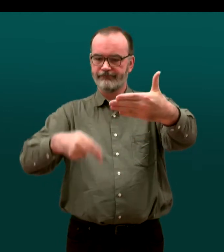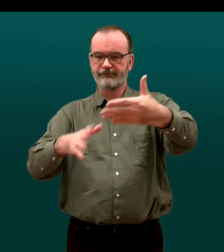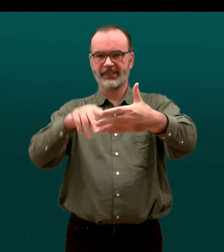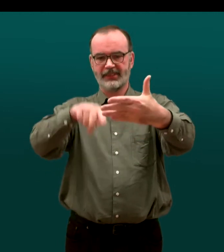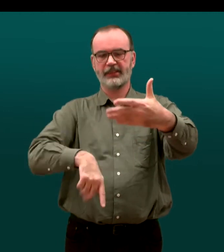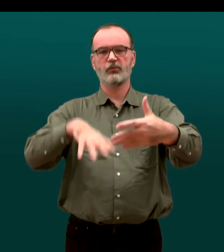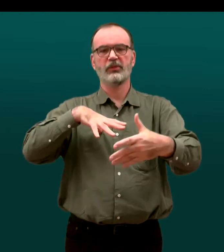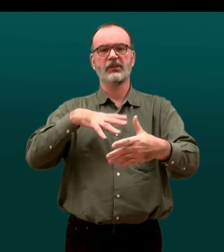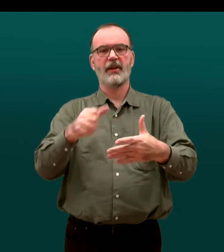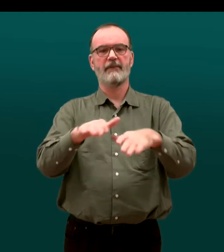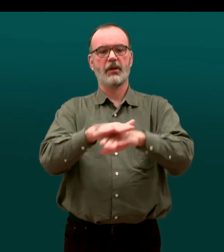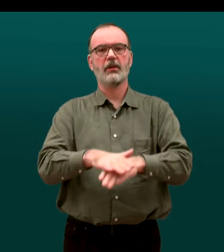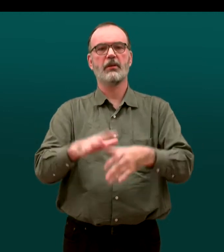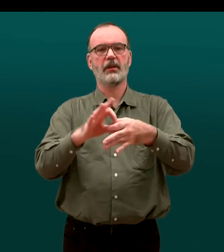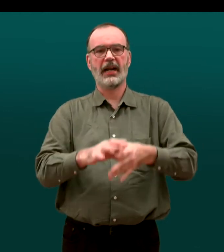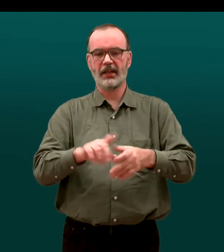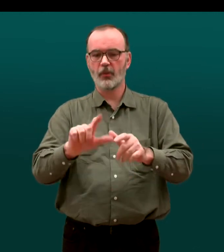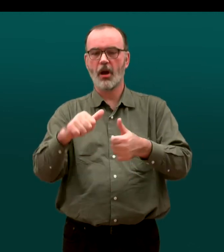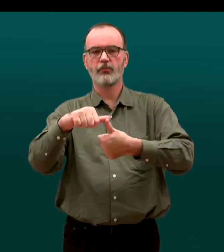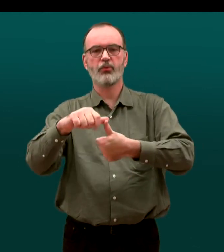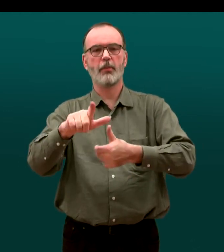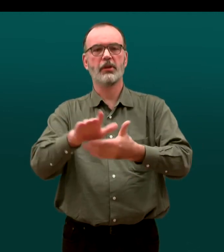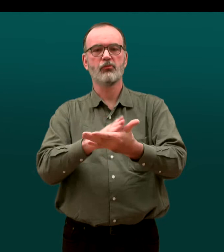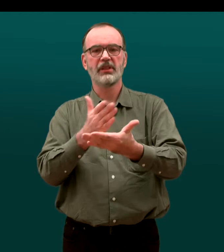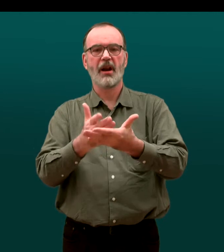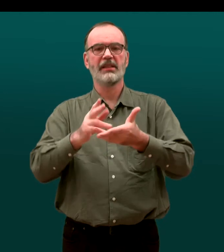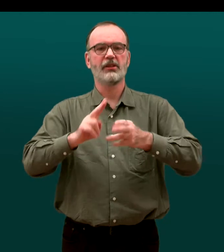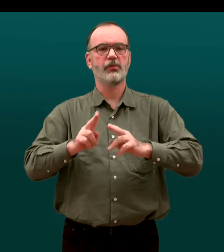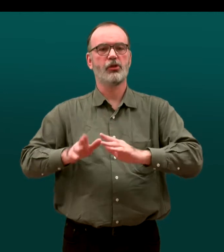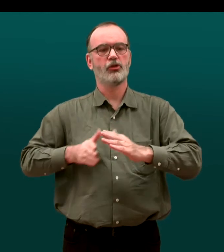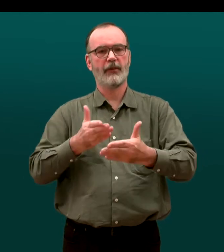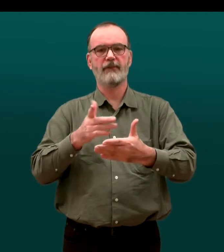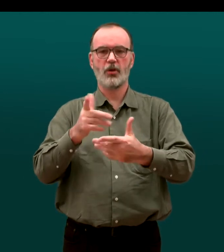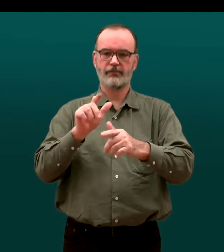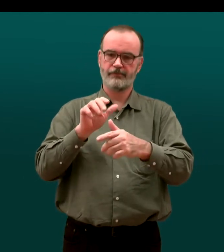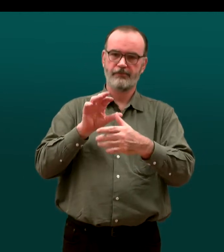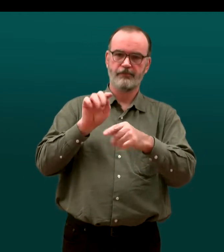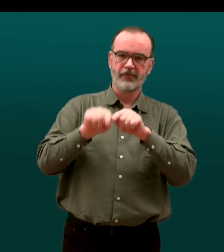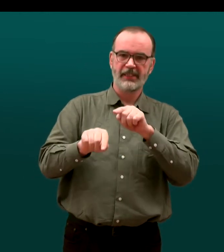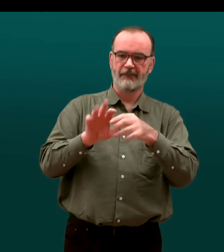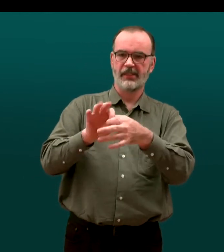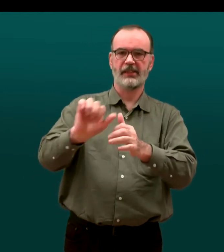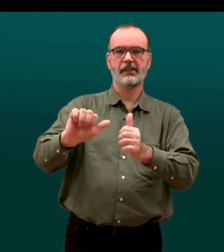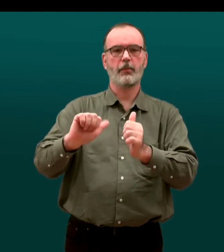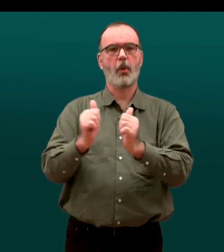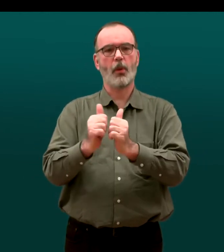in order to facilitate appropriate translation or interpreting services in advance of specific